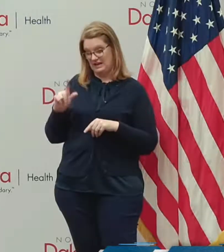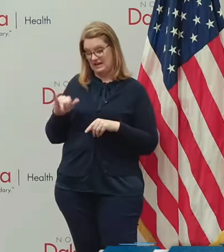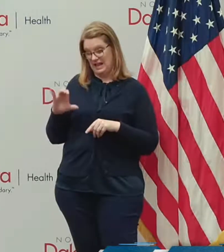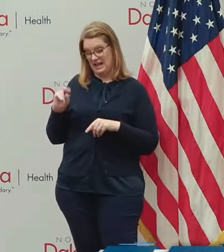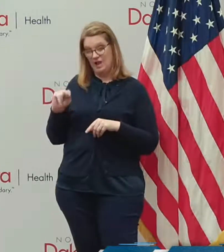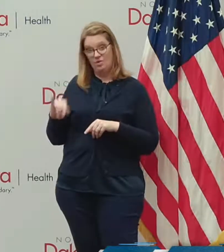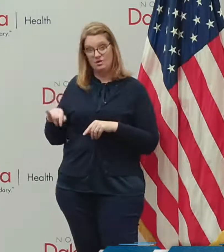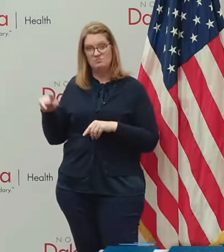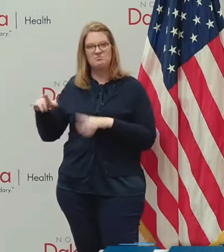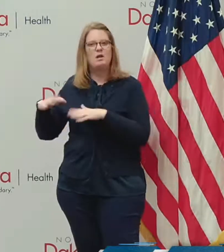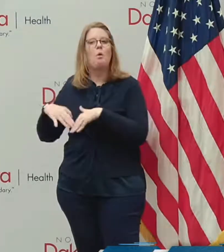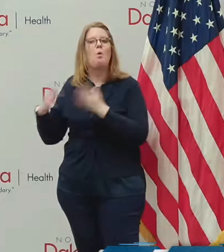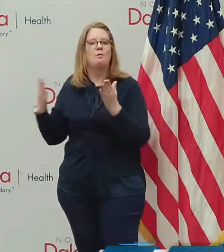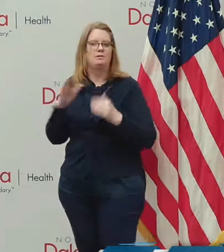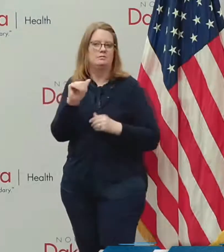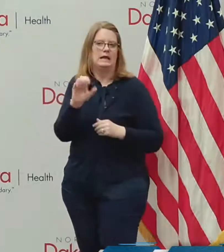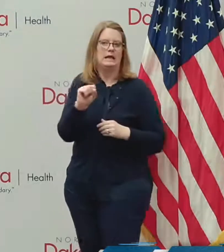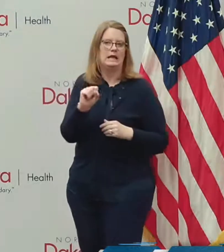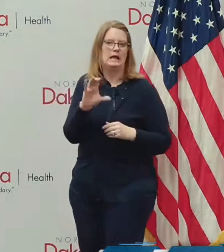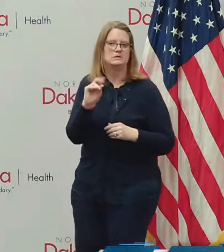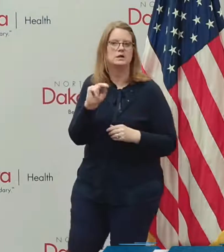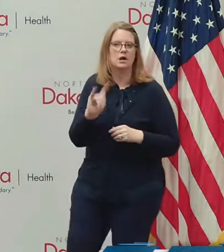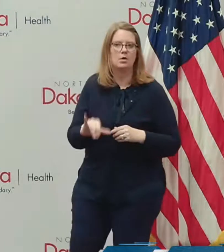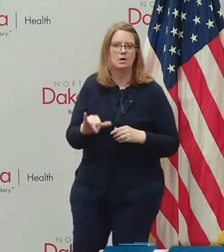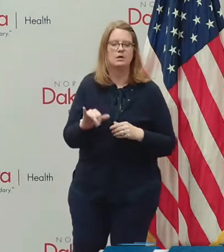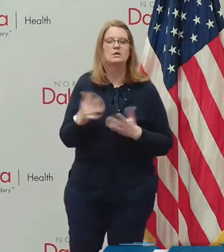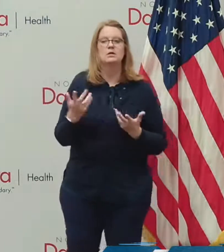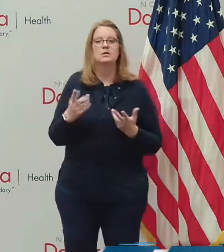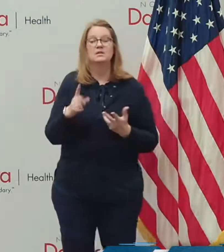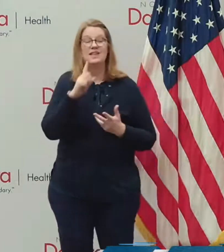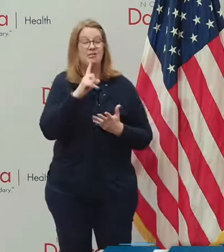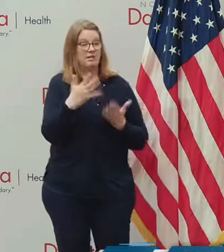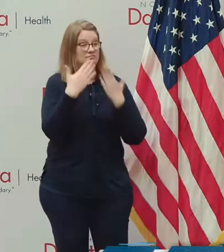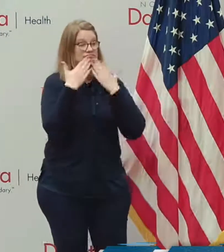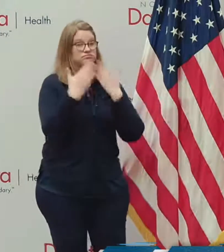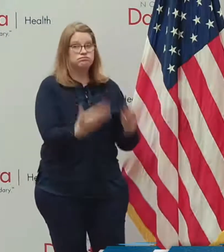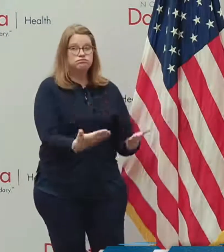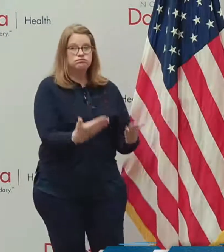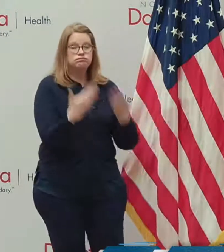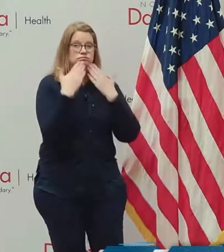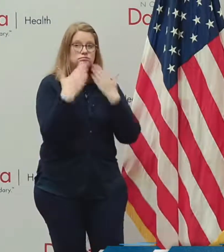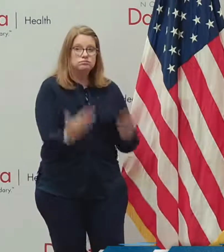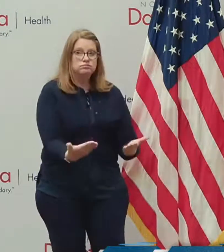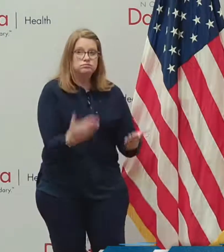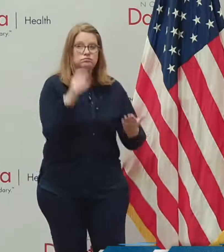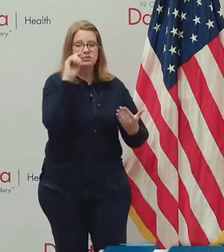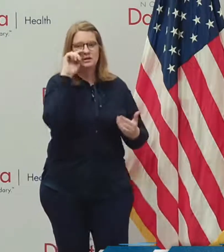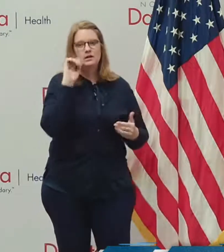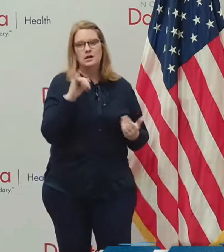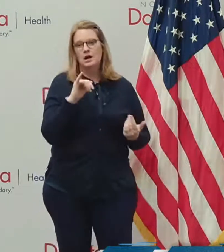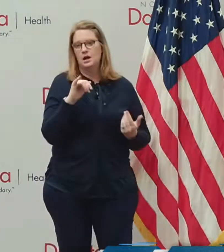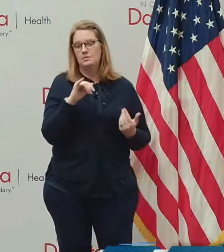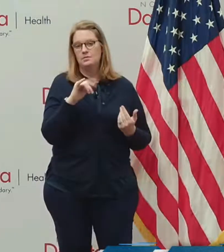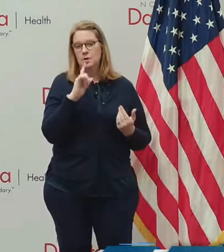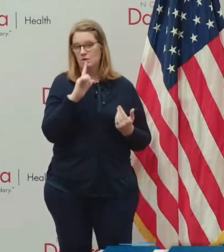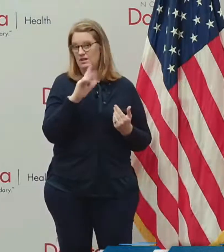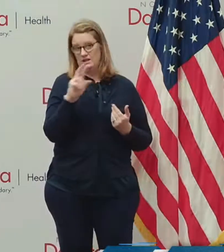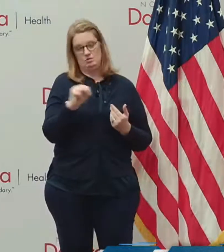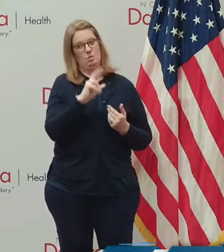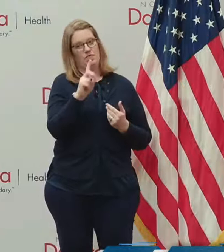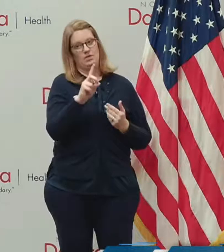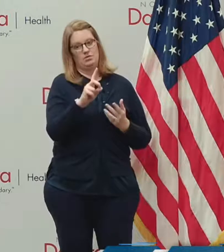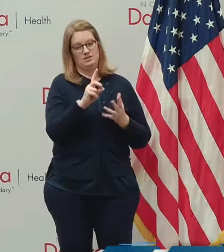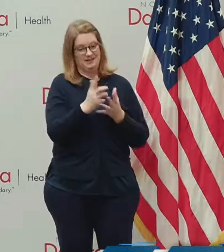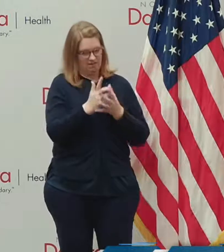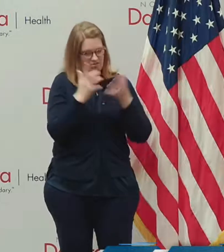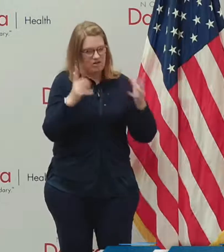Cass County. And again, they expressed their gratitude for North Dakota conducting significant